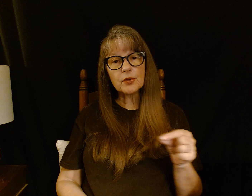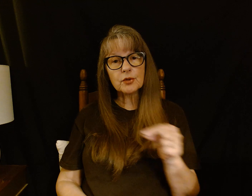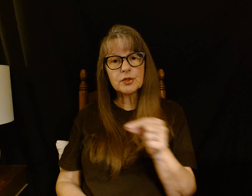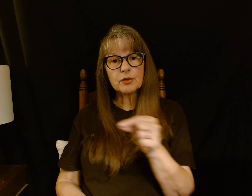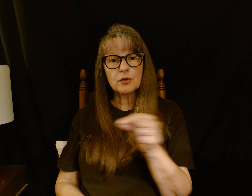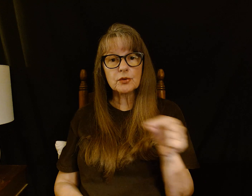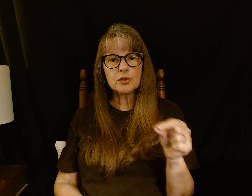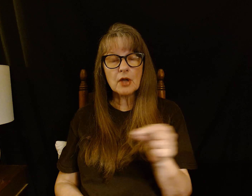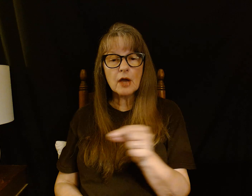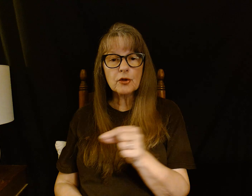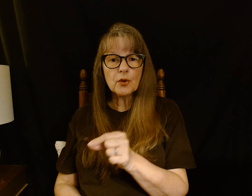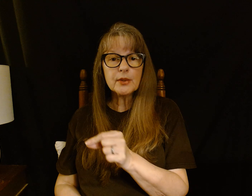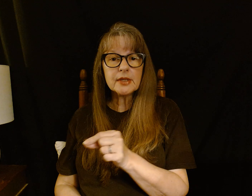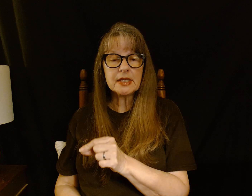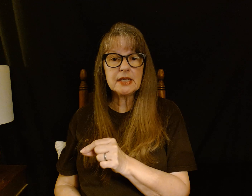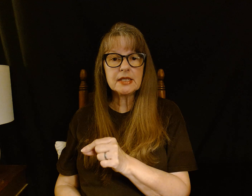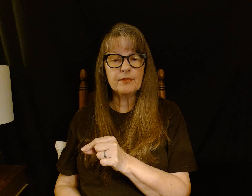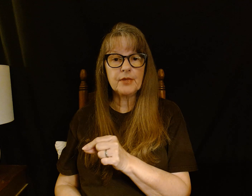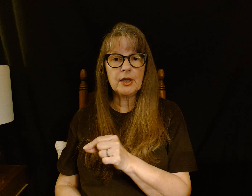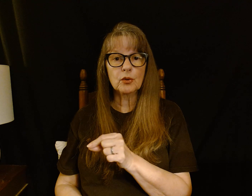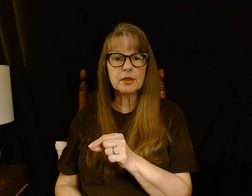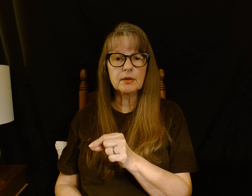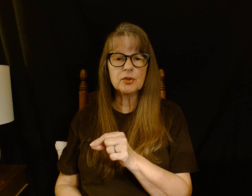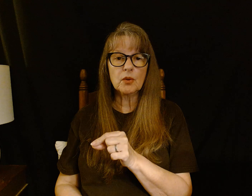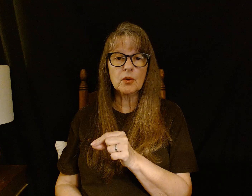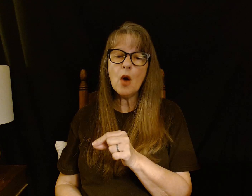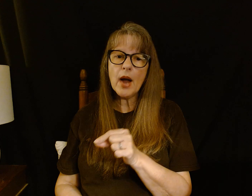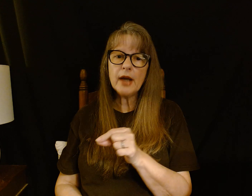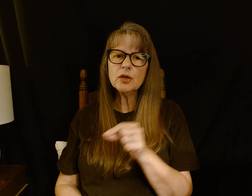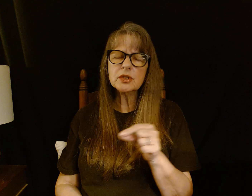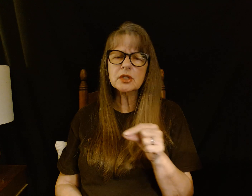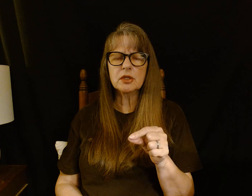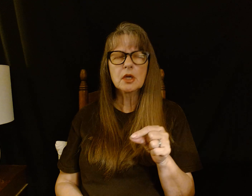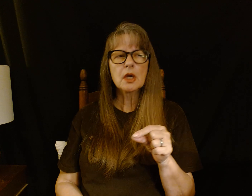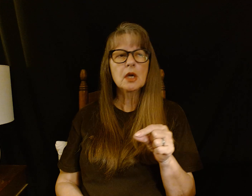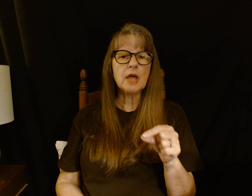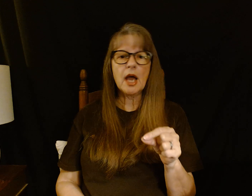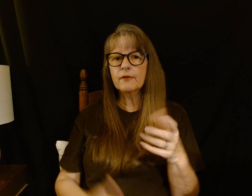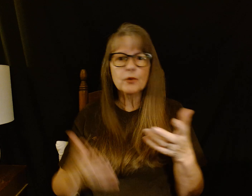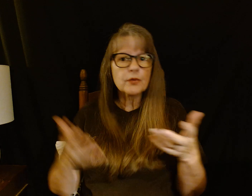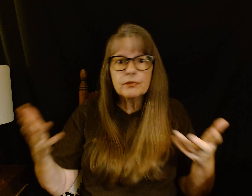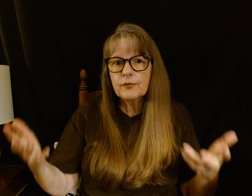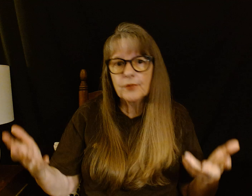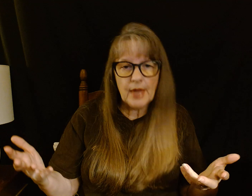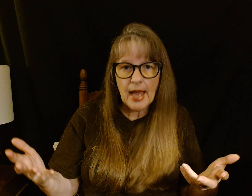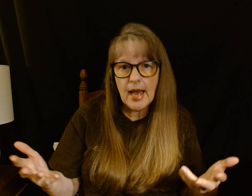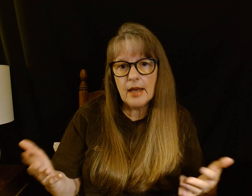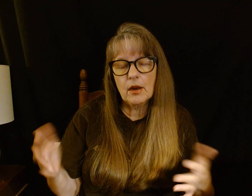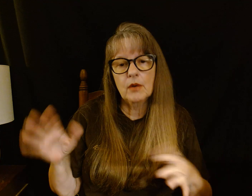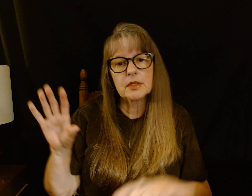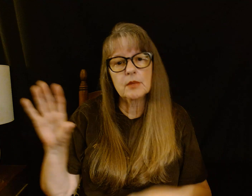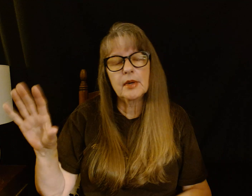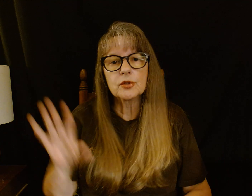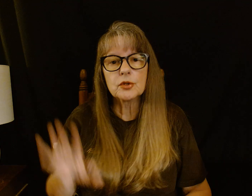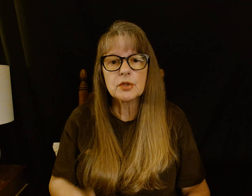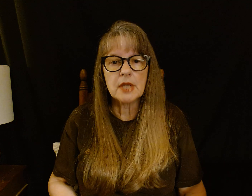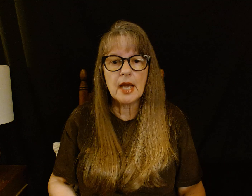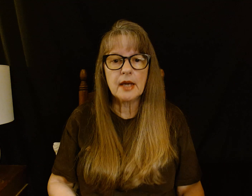there's you're going to see something, or sometimes you're going, oh, I use this sign for that, and someone else uses a sign for